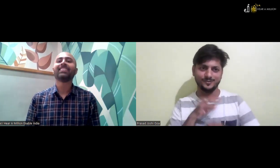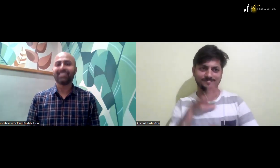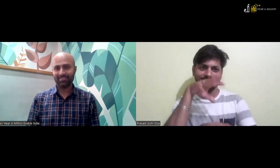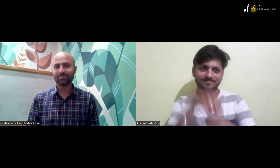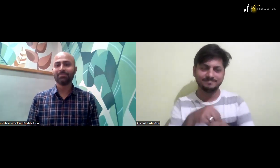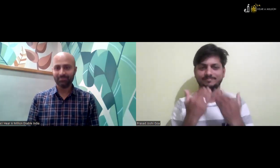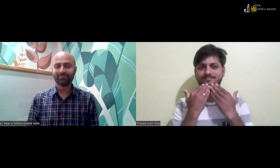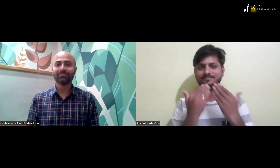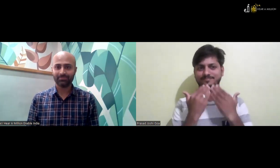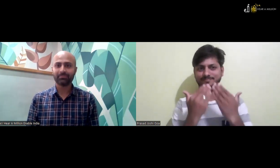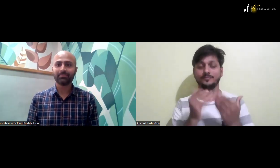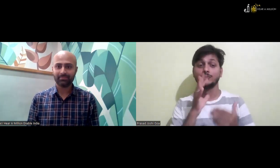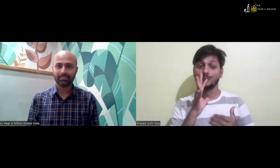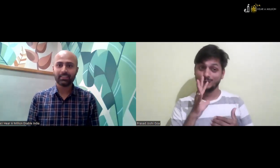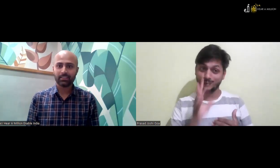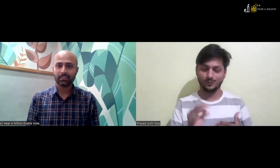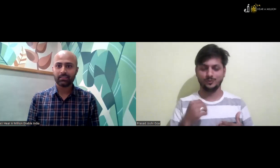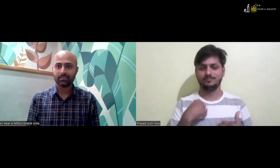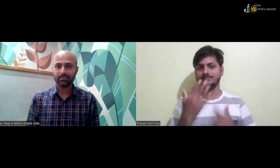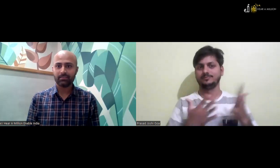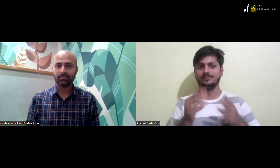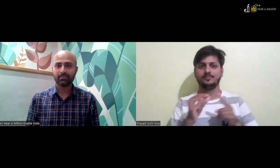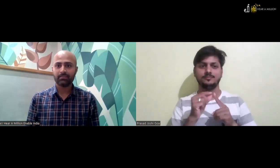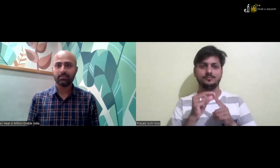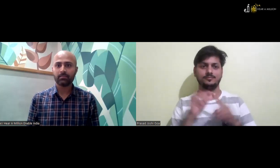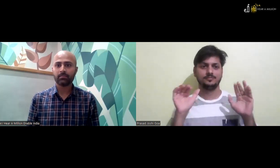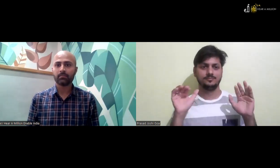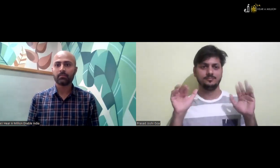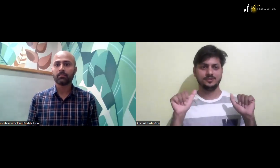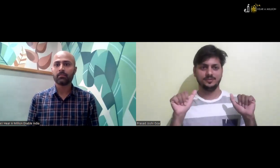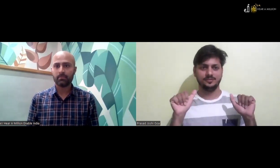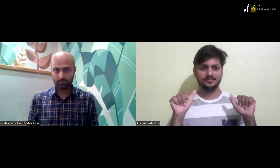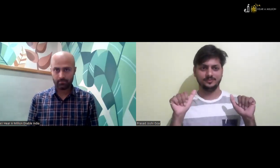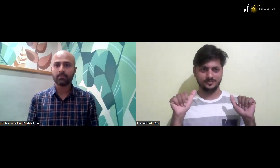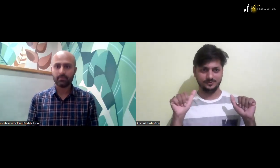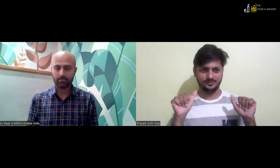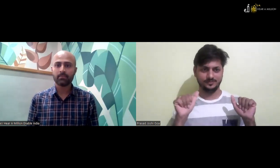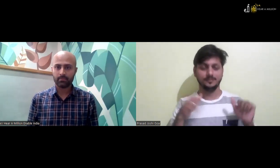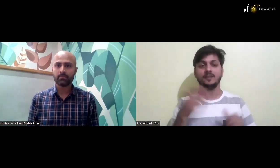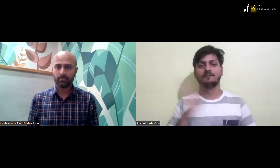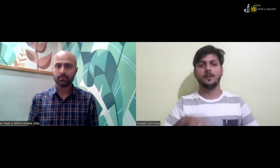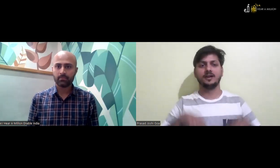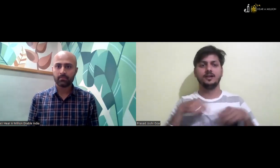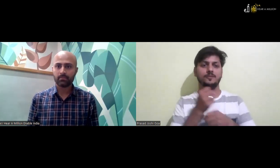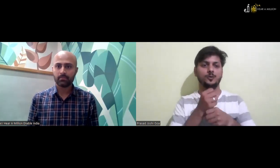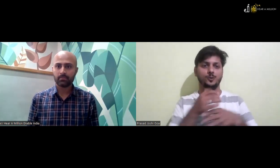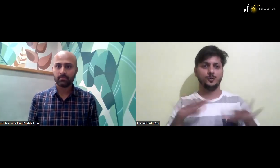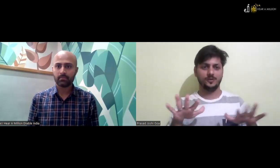for having me here and having me for the first time being a panelist. So, this is my sign